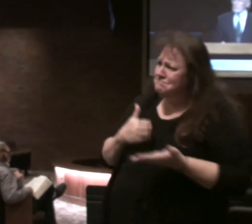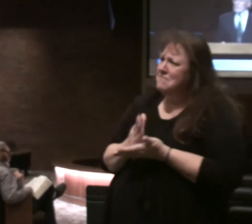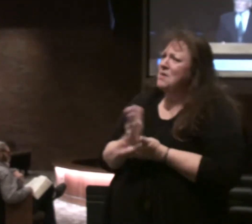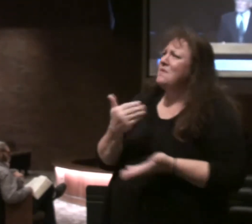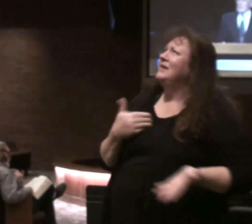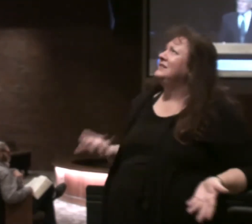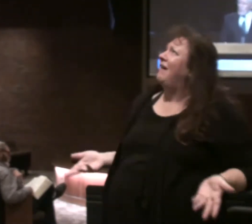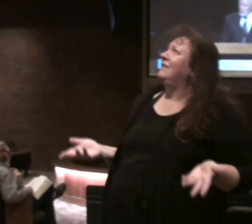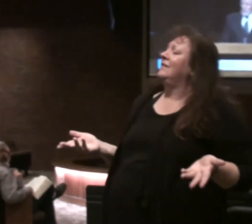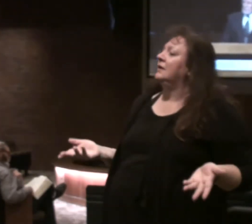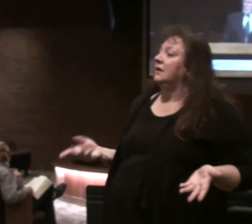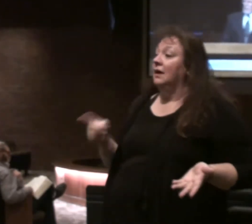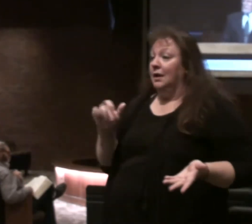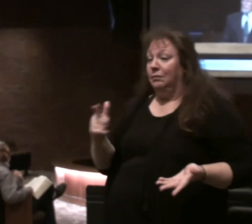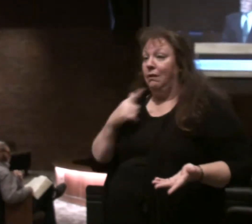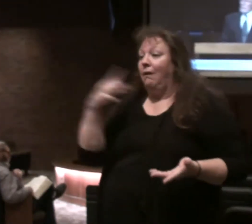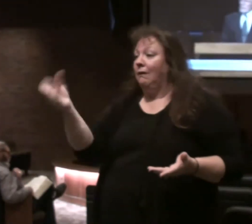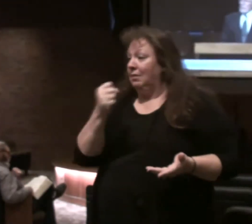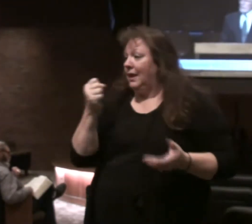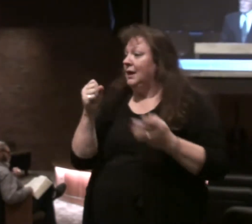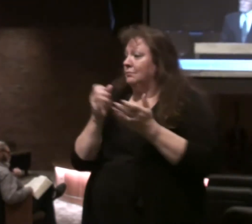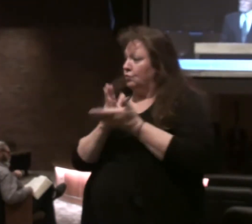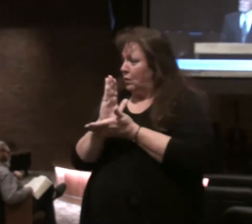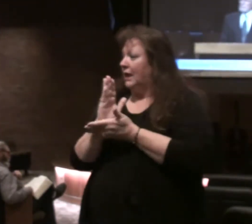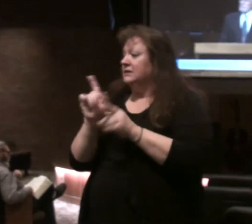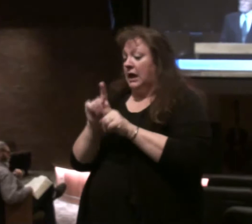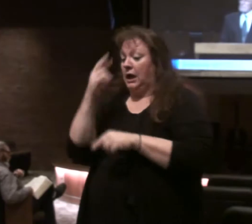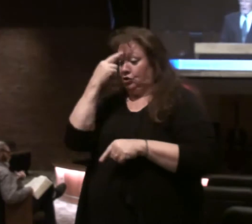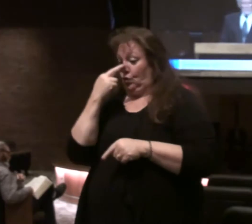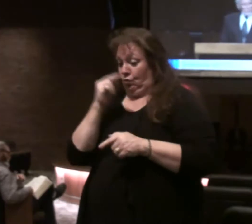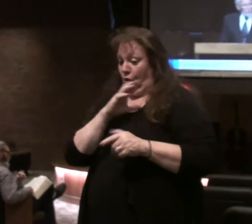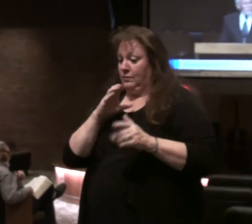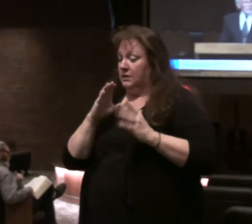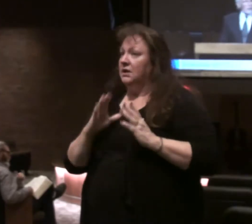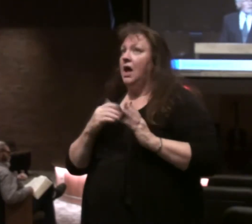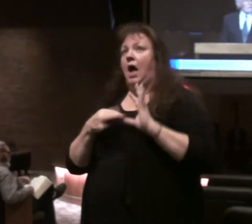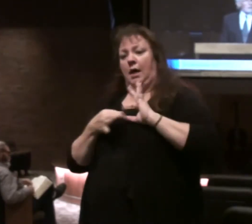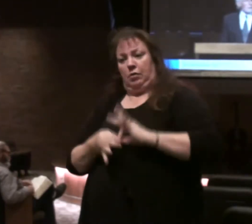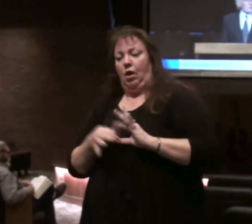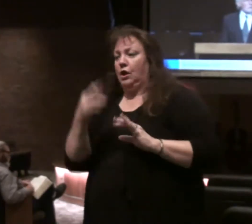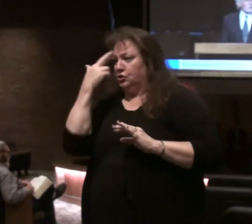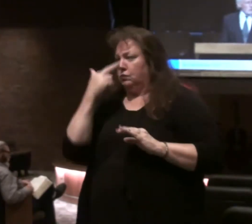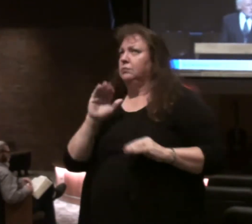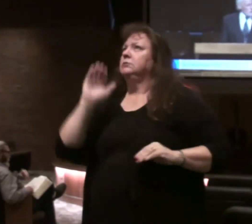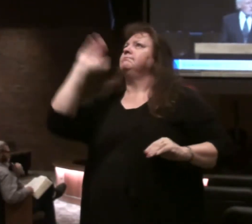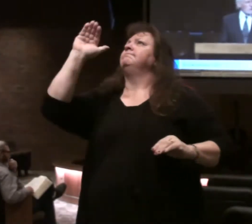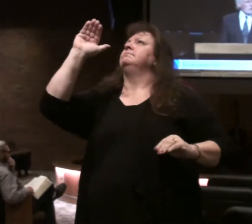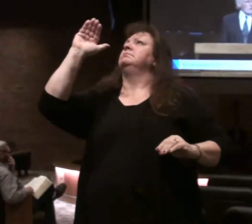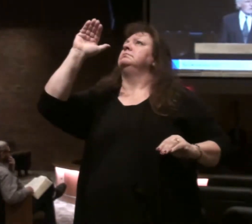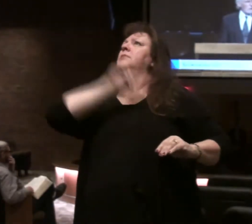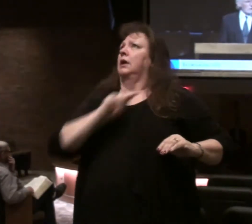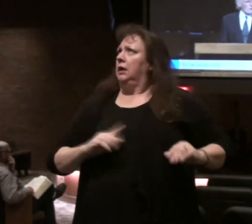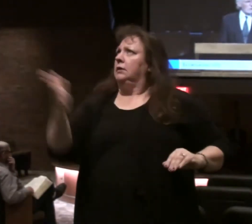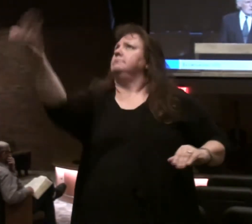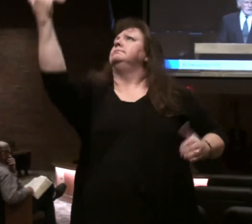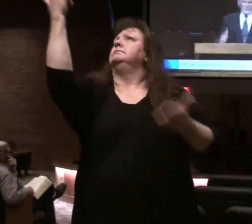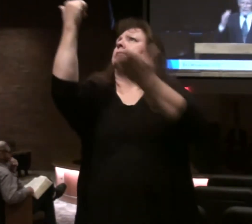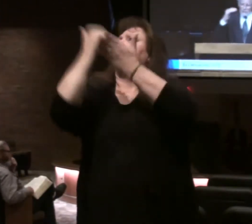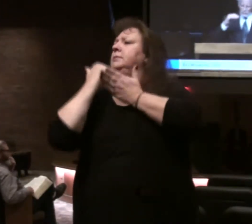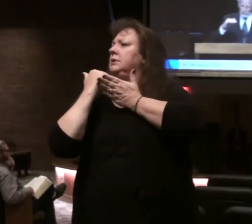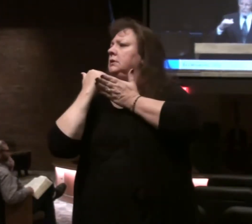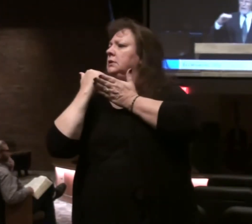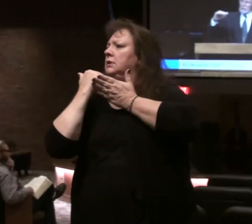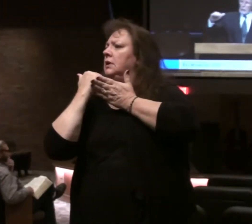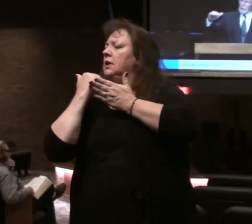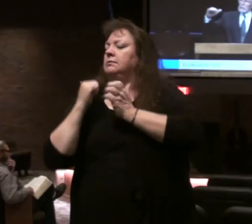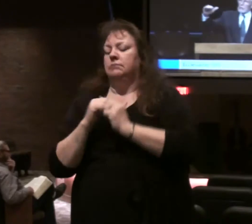rights. Paul claimed his rights as a Roman citizen. I'm a Roman. I appeal to Caesar. But he does that